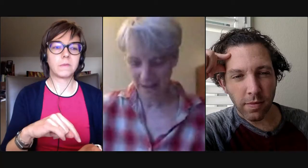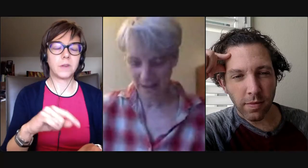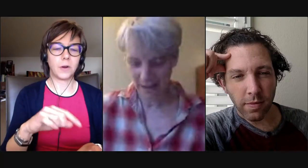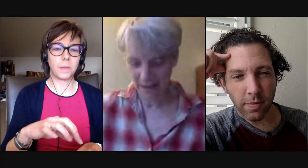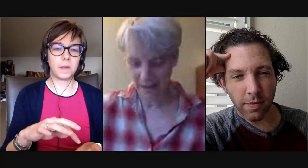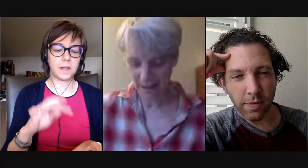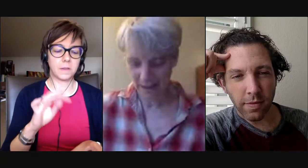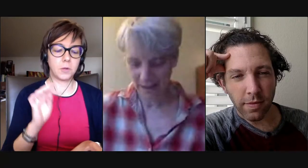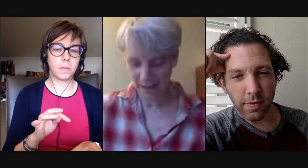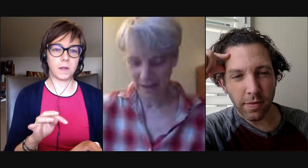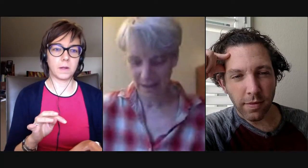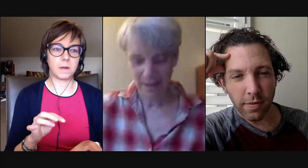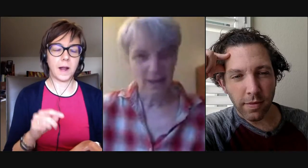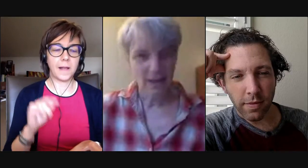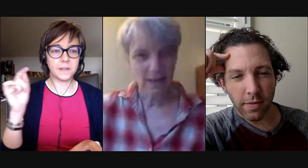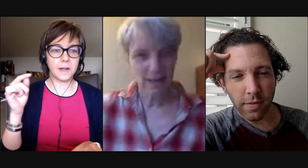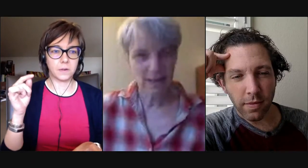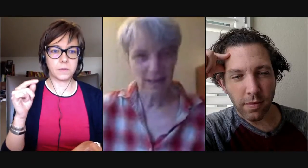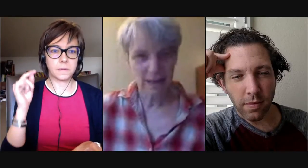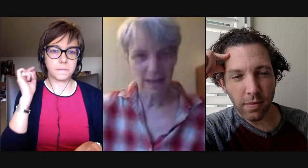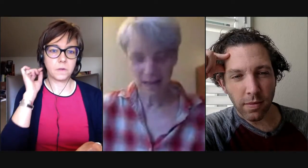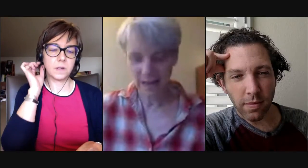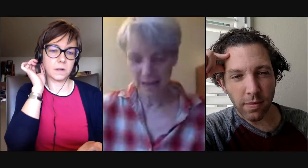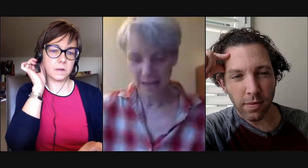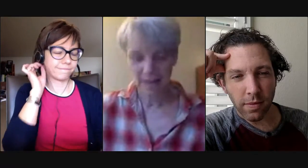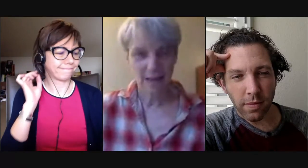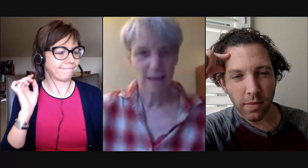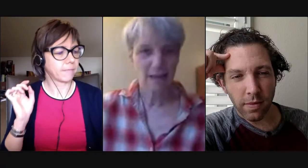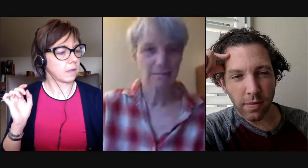know what I mean? Hit the mute button, not the sound. You did. Yeah.